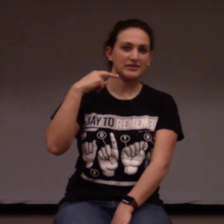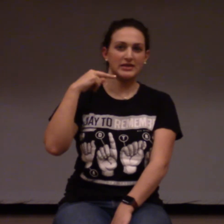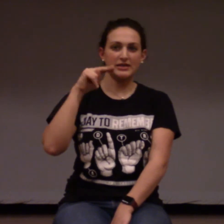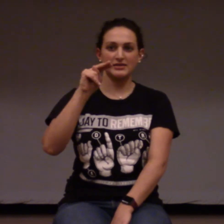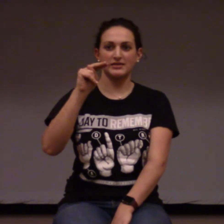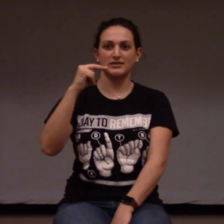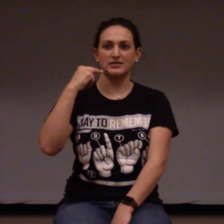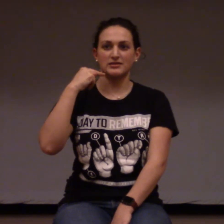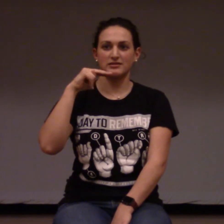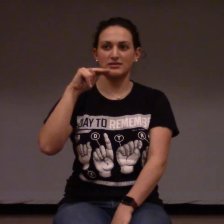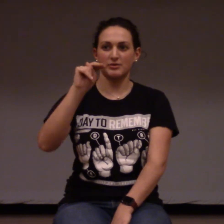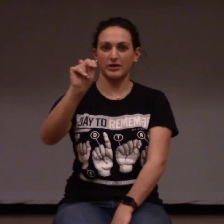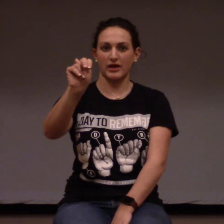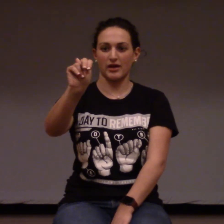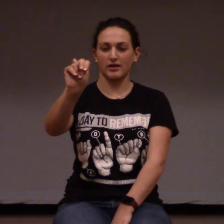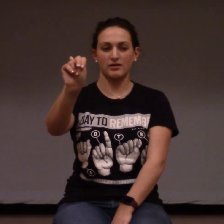Niece, it's going to be that N.